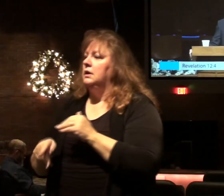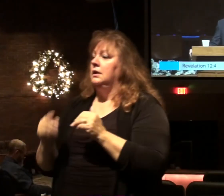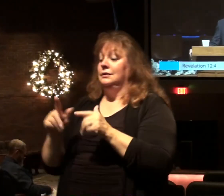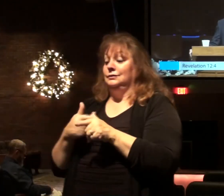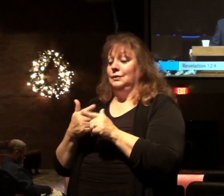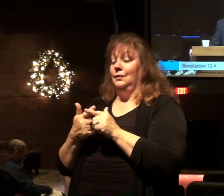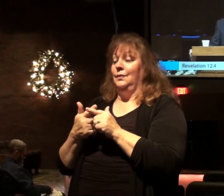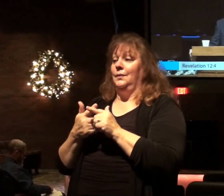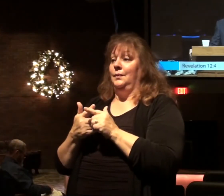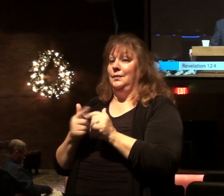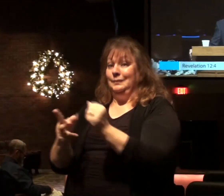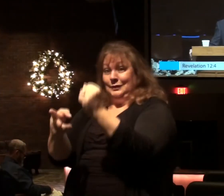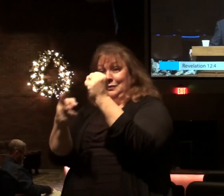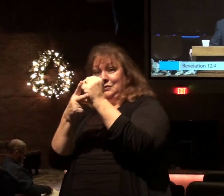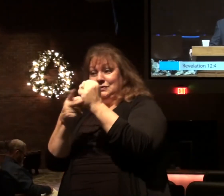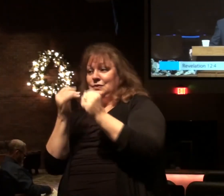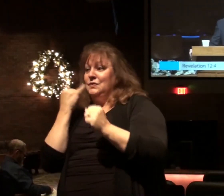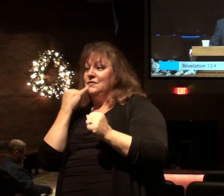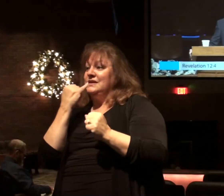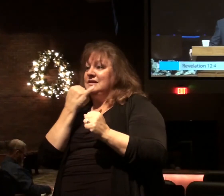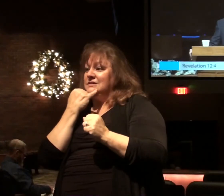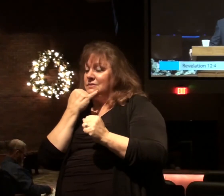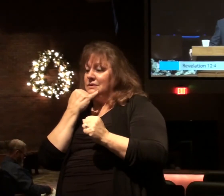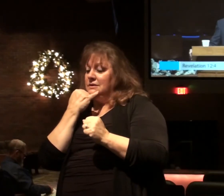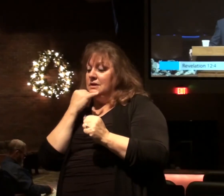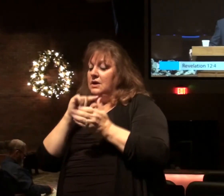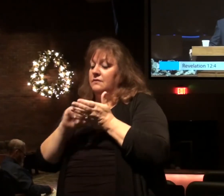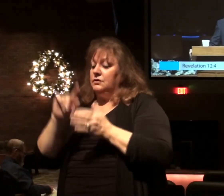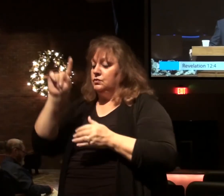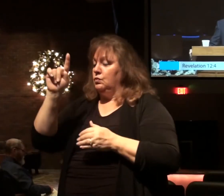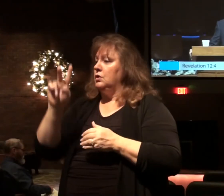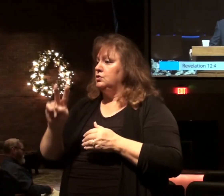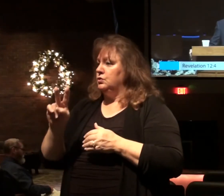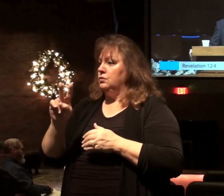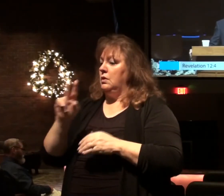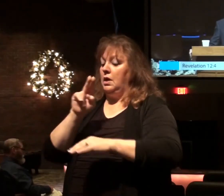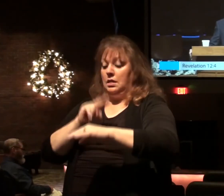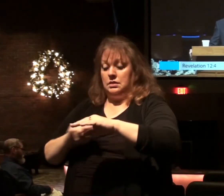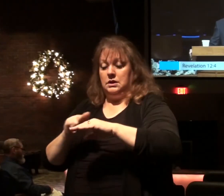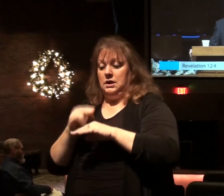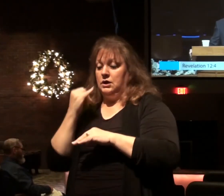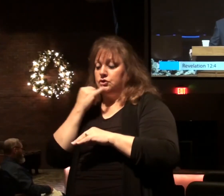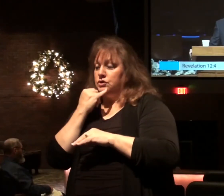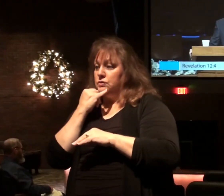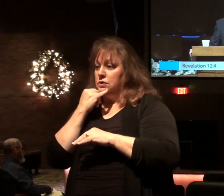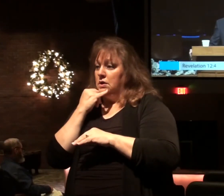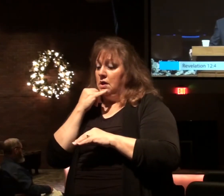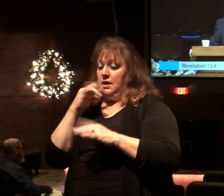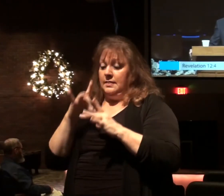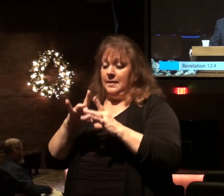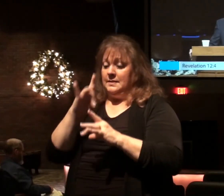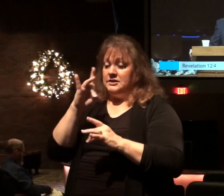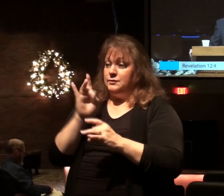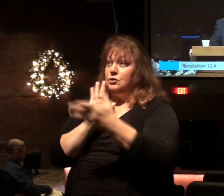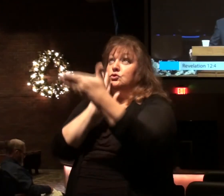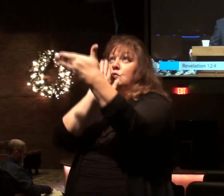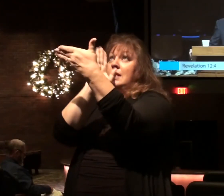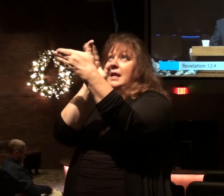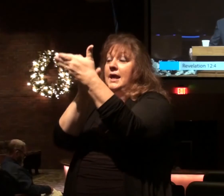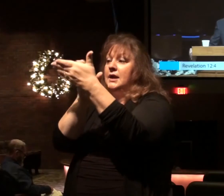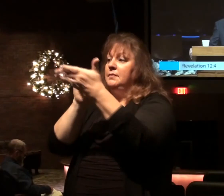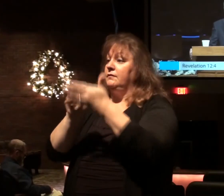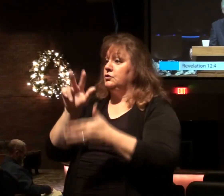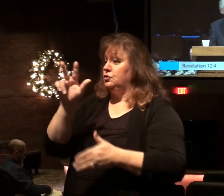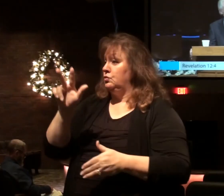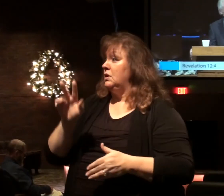of Israel. So then we establish in verses 1 and 2 the nation Israel. Then the great spiritual enemy of Israel in verses